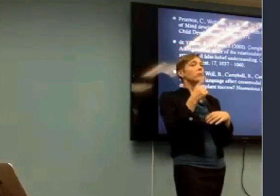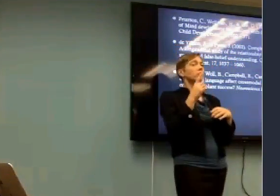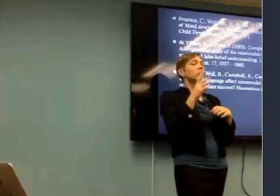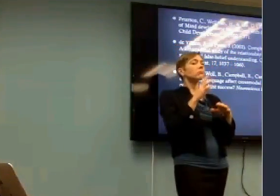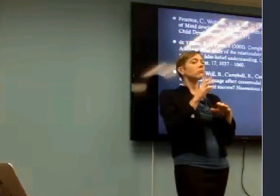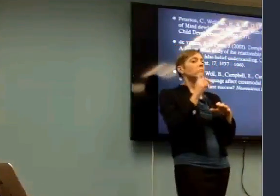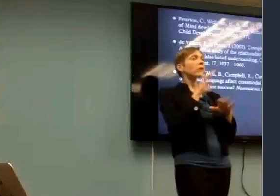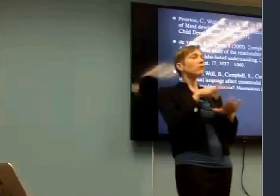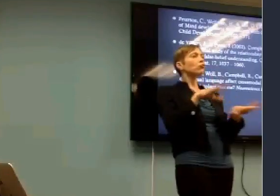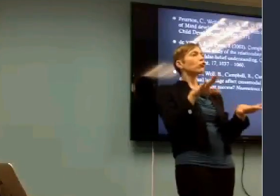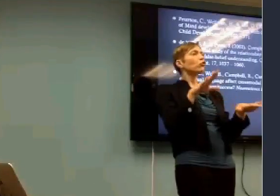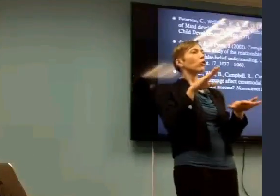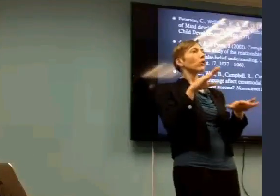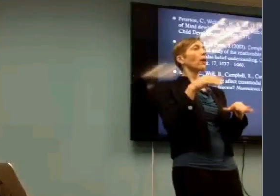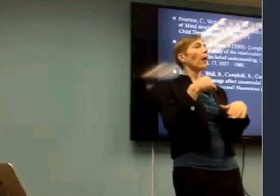languages.